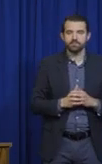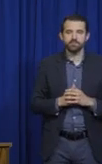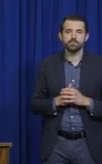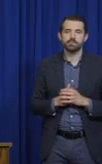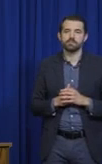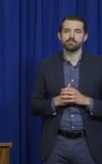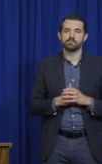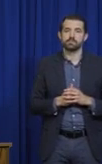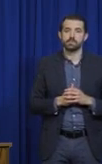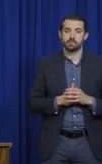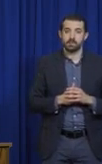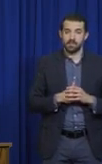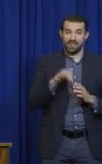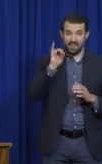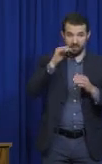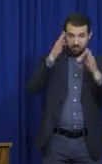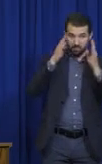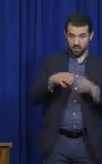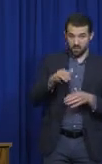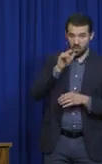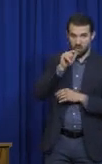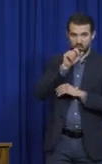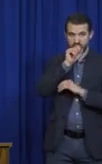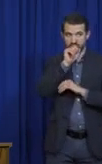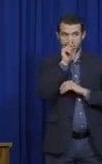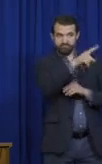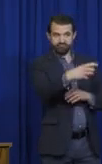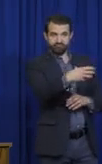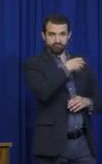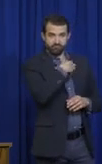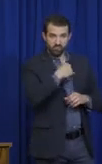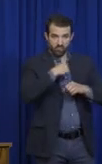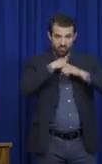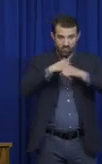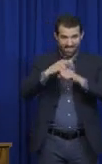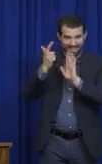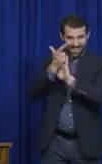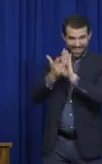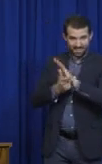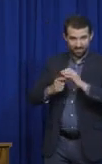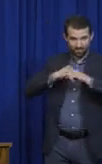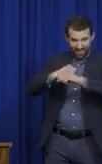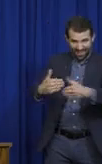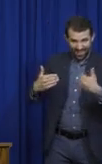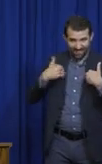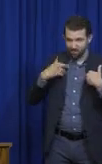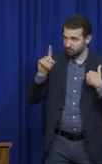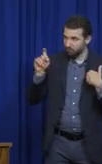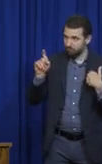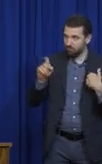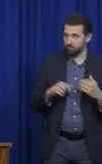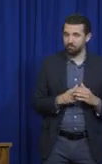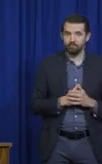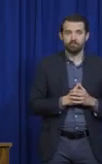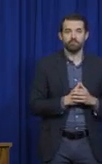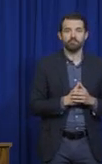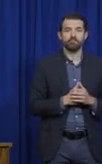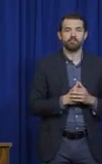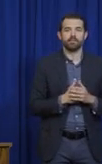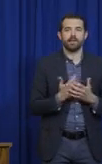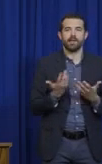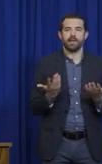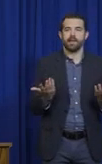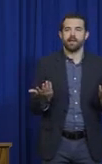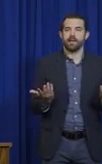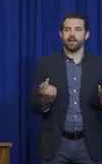whistleblowers protected if they make a complaint like that? I wouldn't want to guarantee that, but